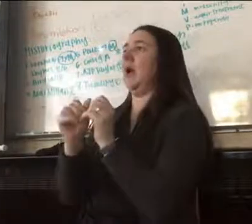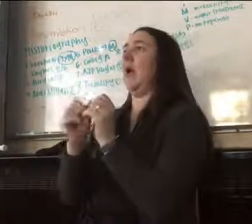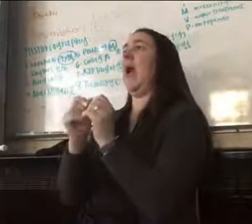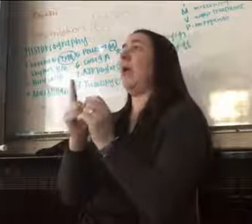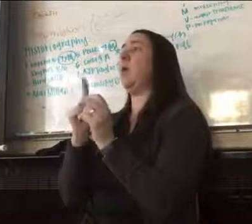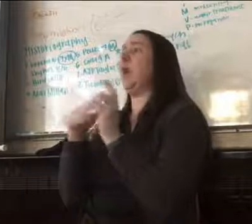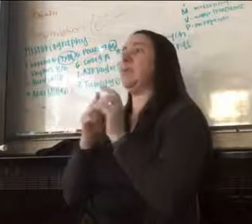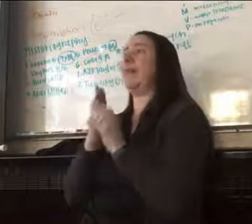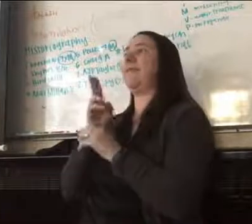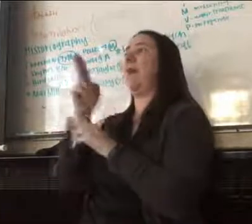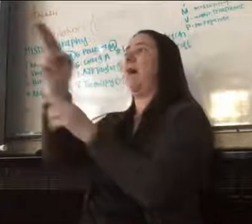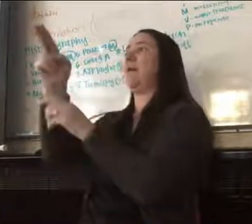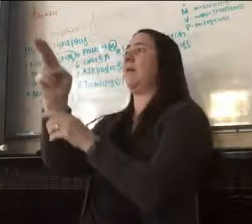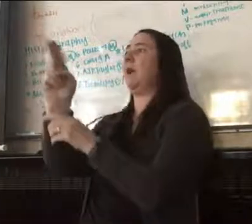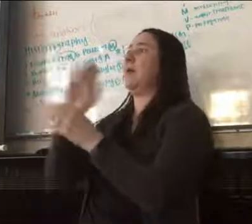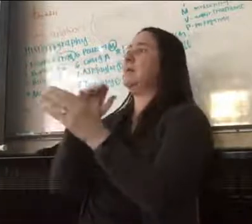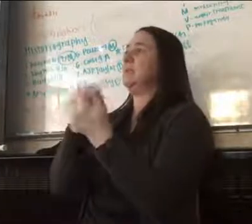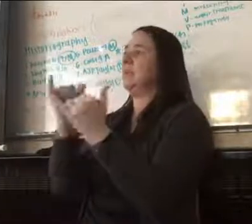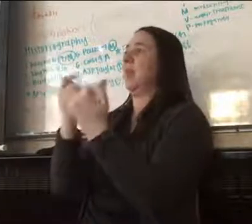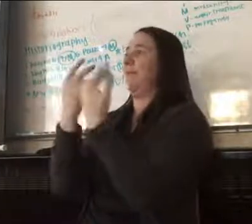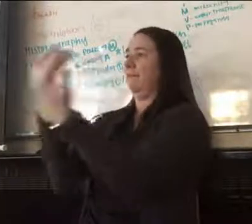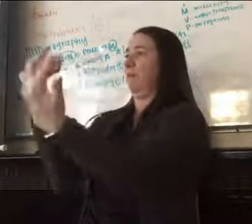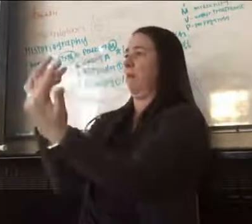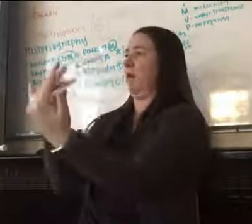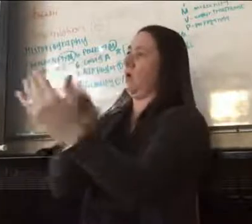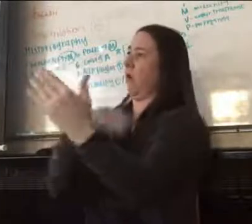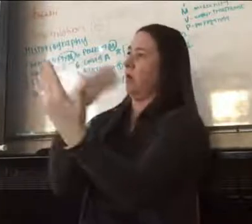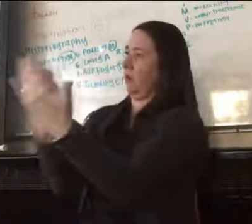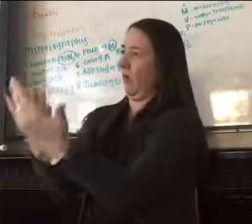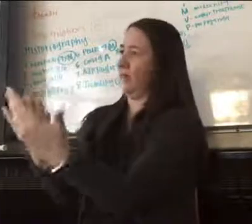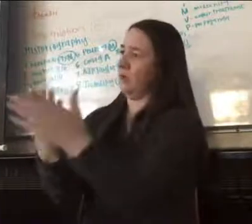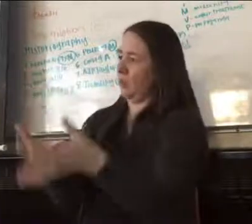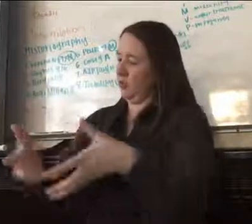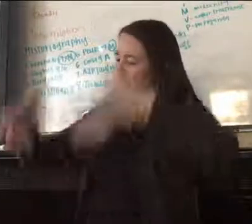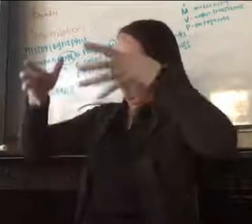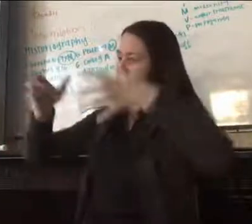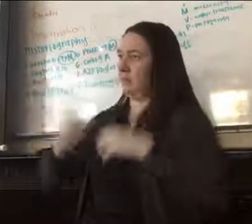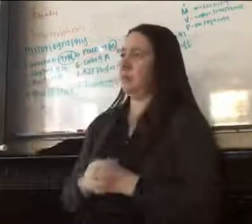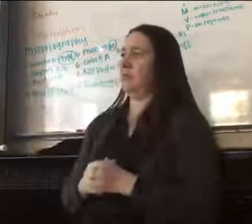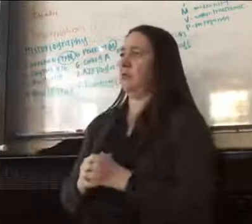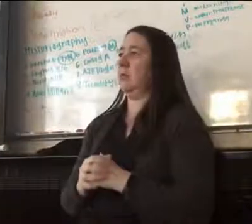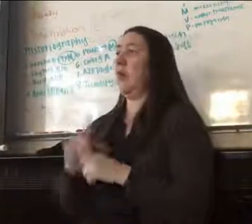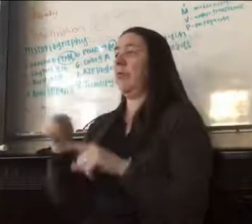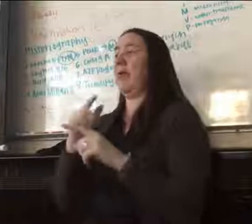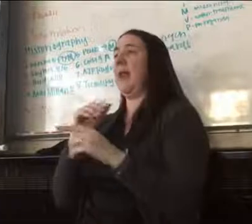when it reaches the German trenches. So some of it's alight as it's going over there. It lands in the trenches,